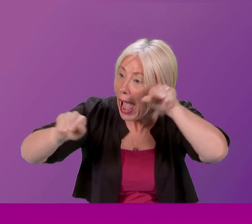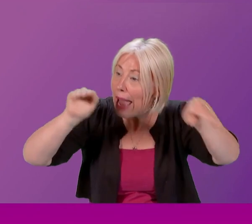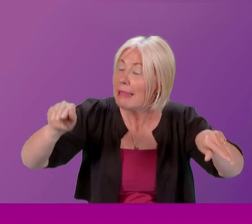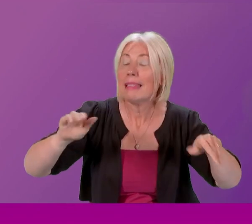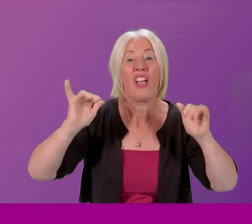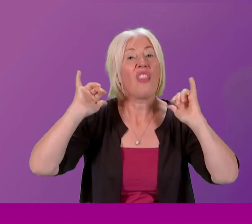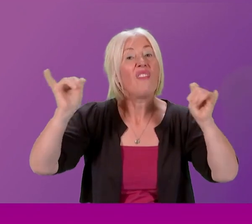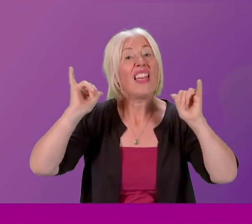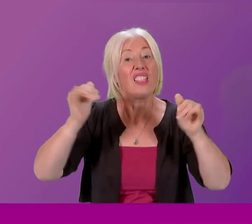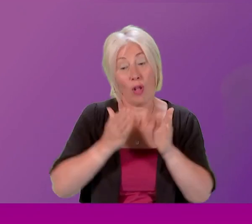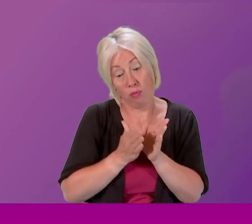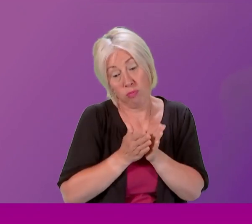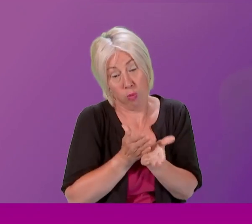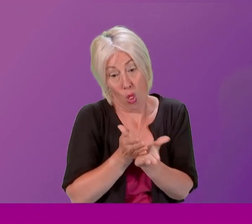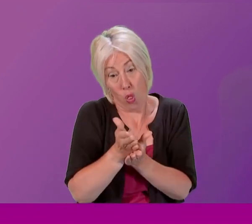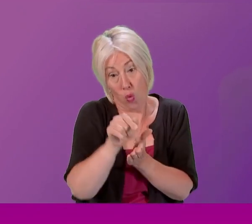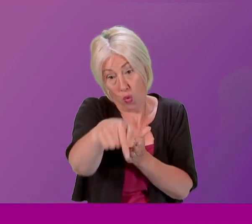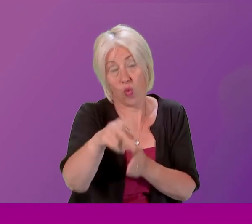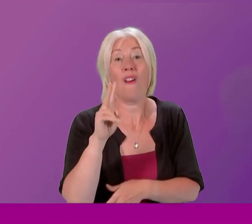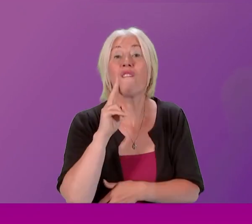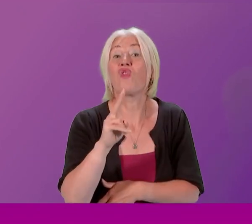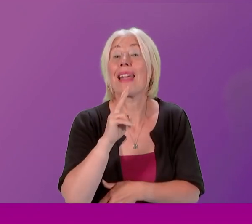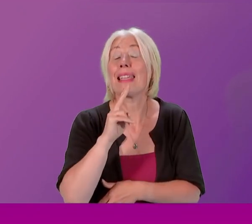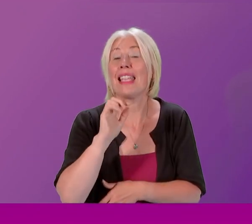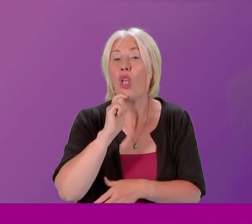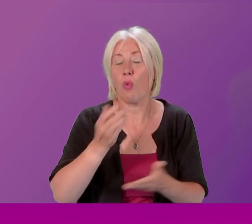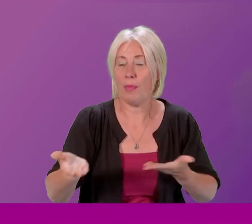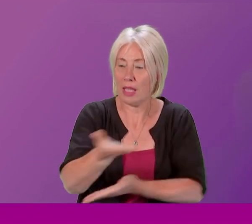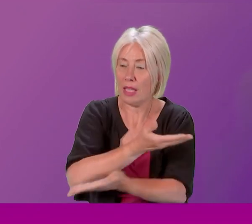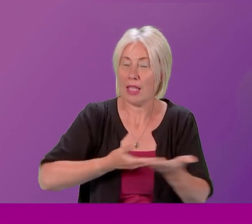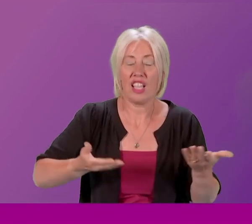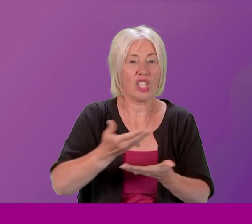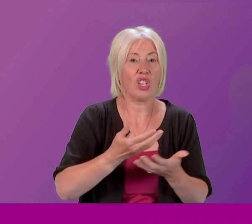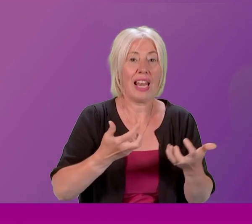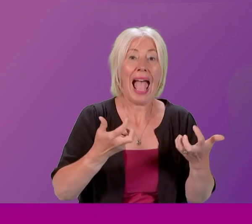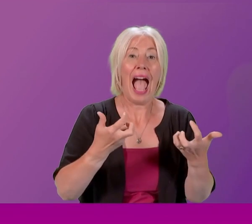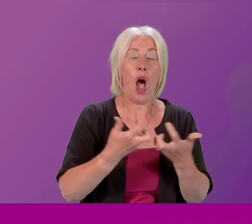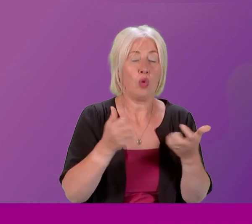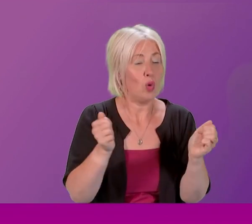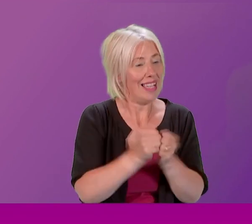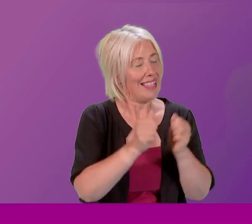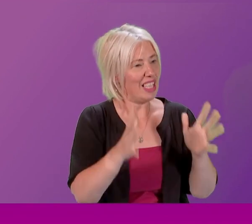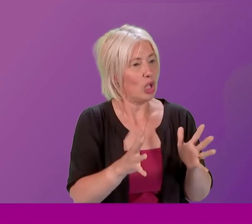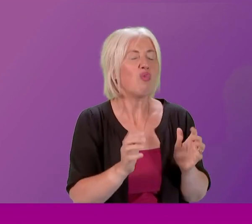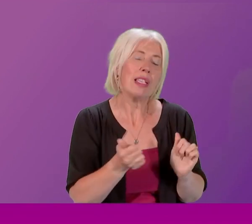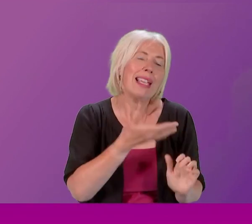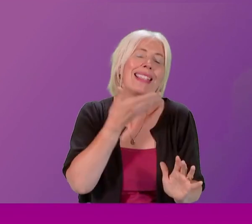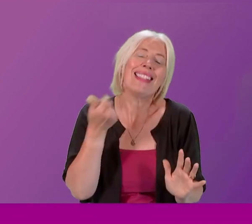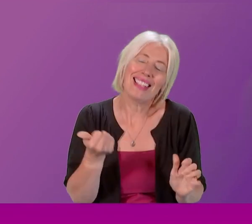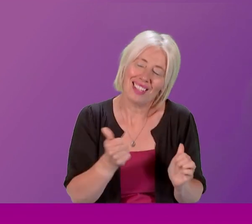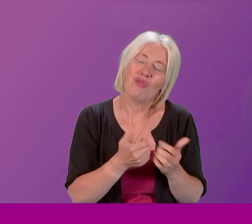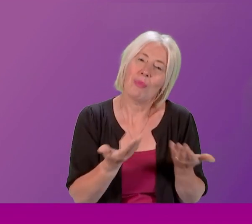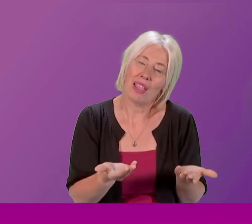festival continues until Friday, including a discussion on how to disagree agreeably at 1:45 p.m.